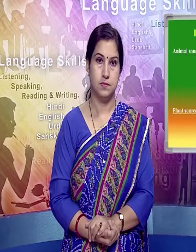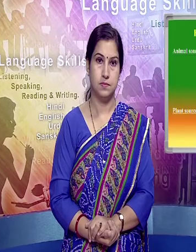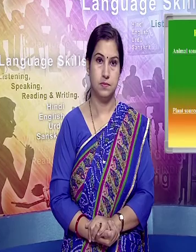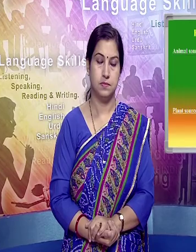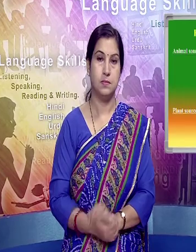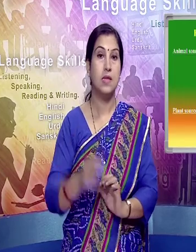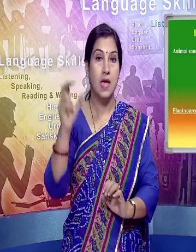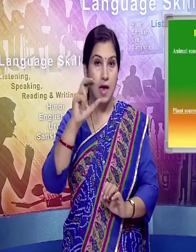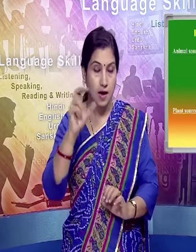Eggs, fish,